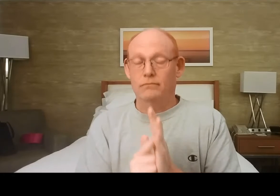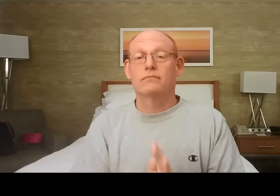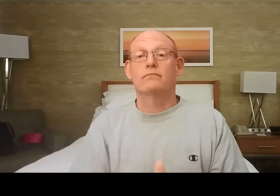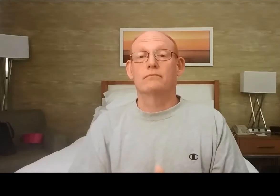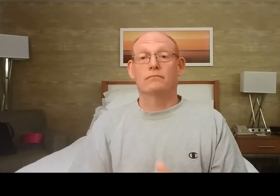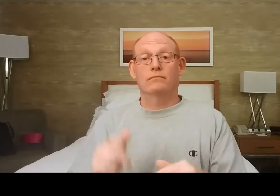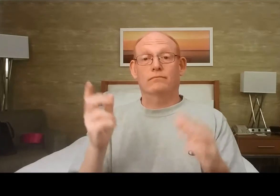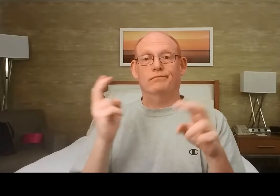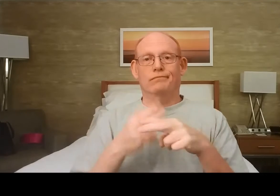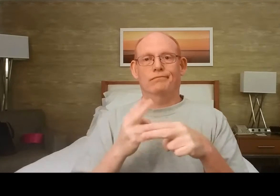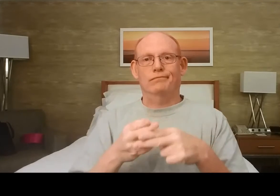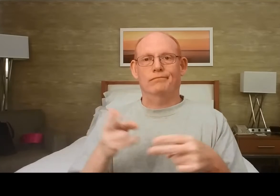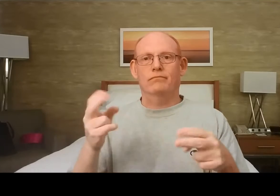It's called early voting.